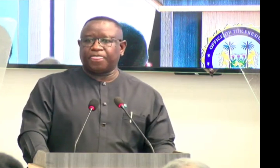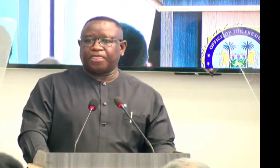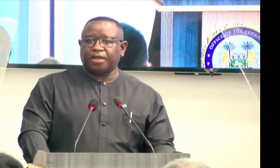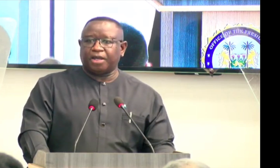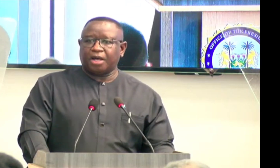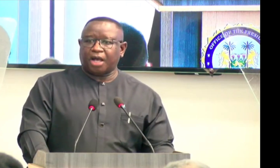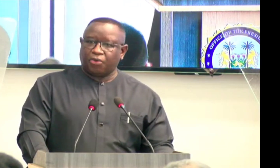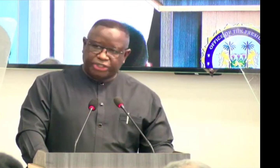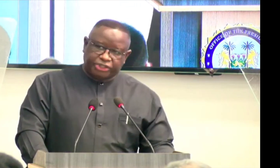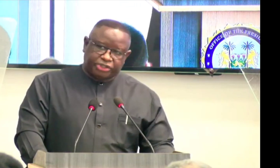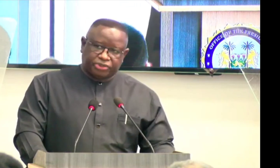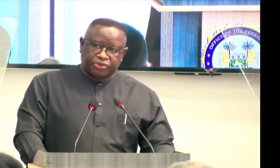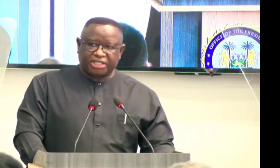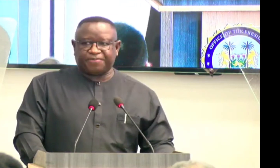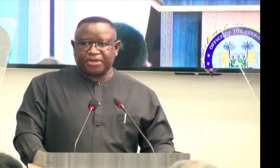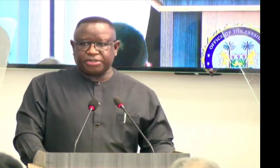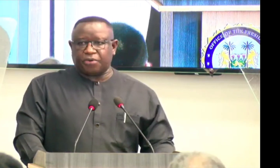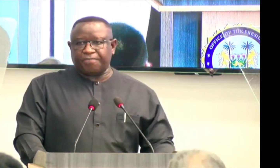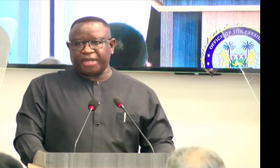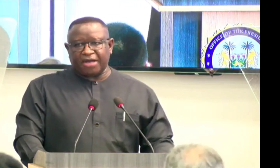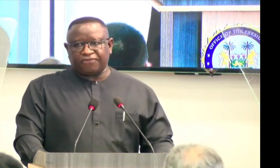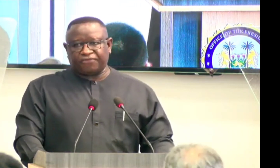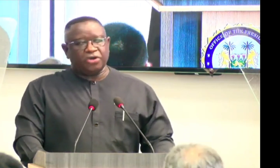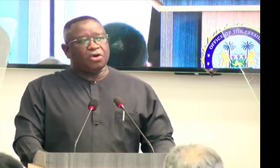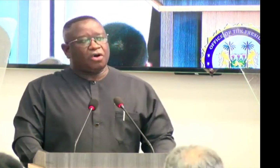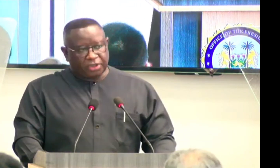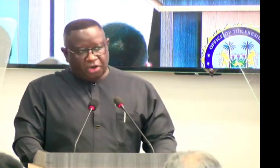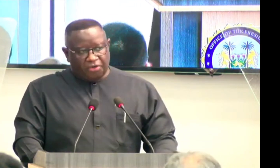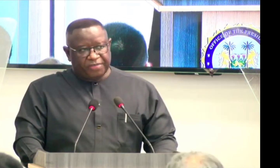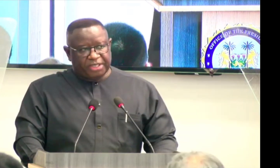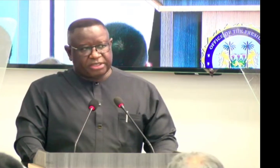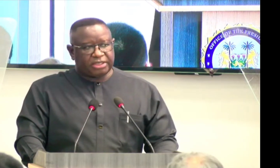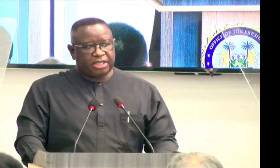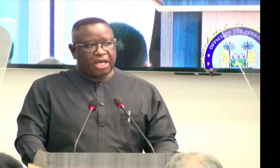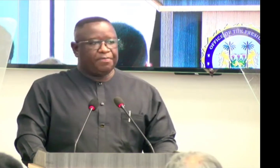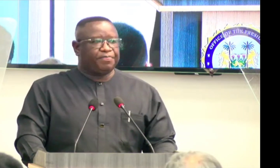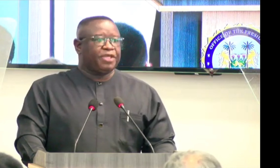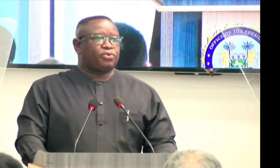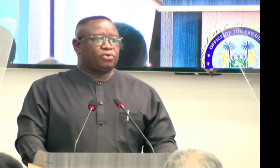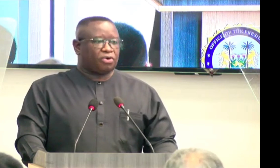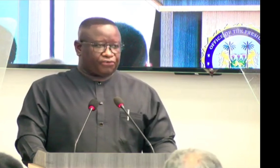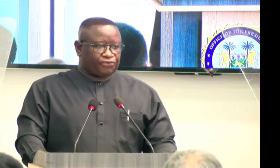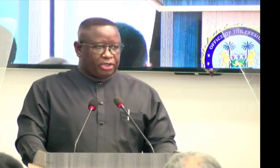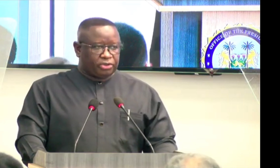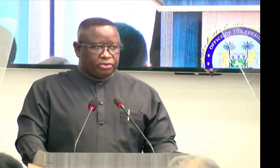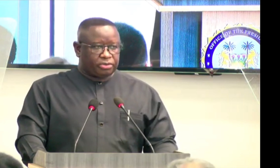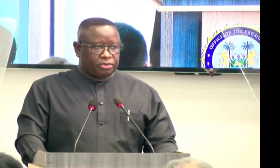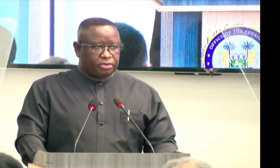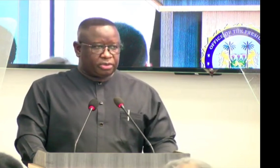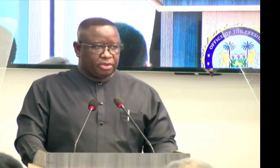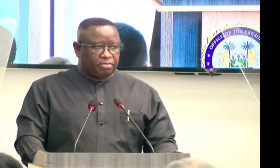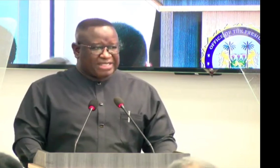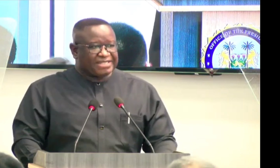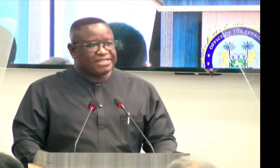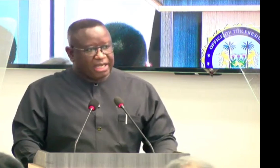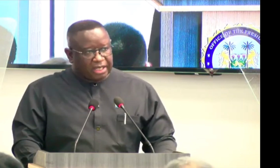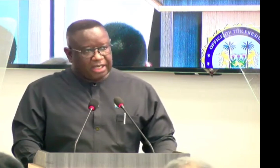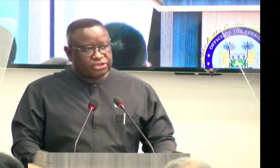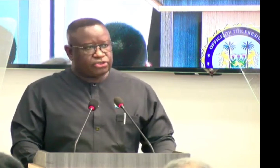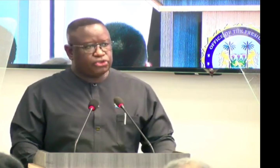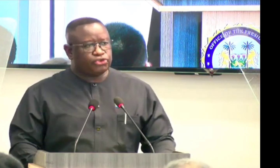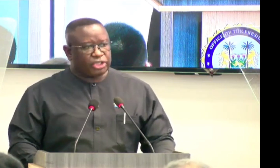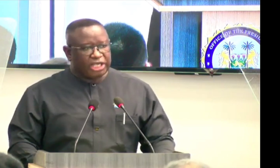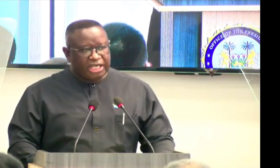I wish to express on behalf of the government and people of Sierra Leone, my